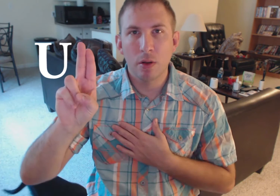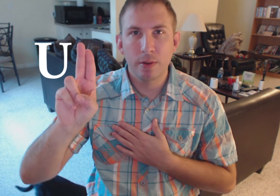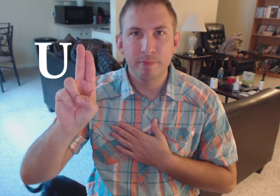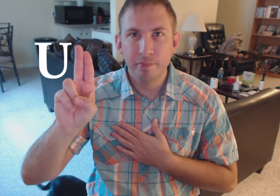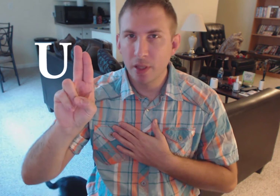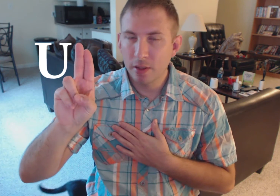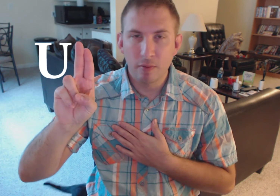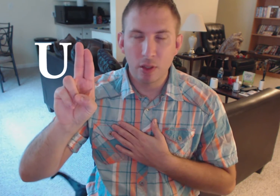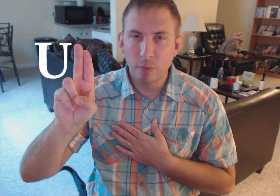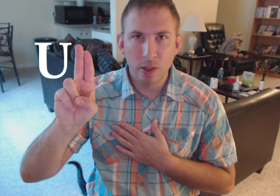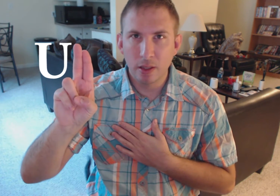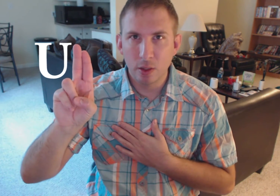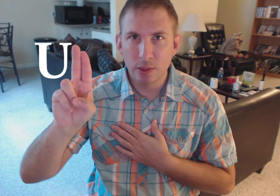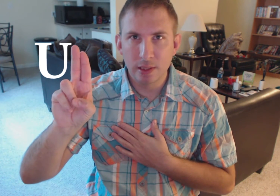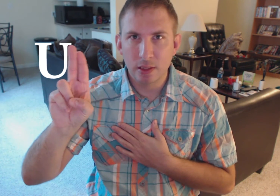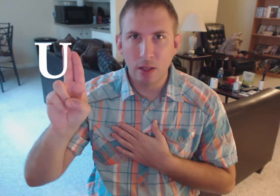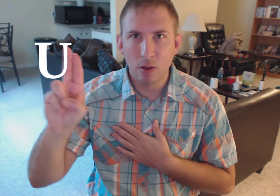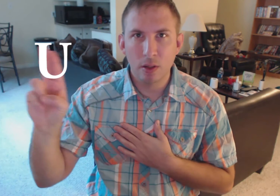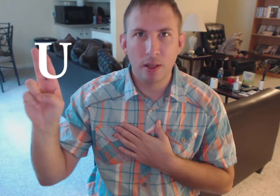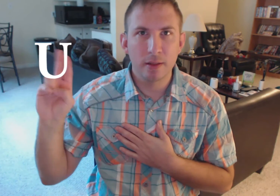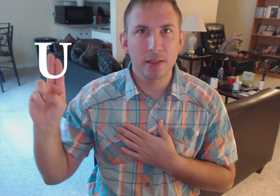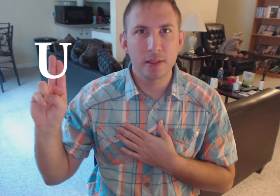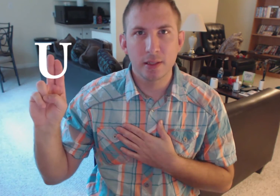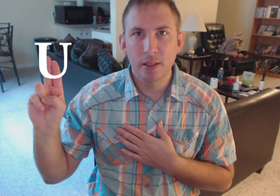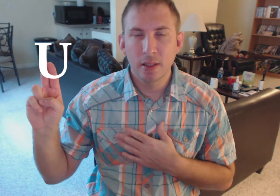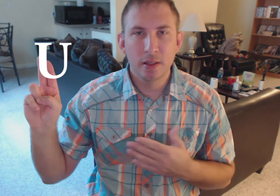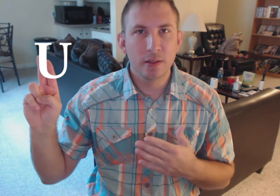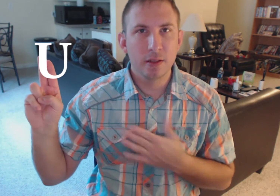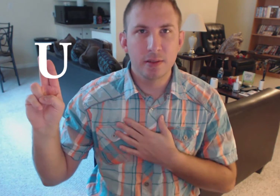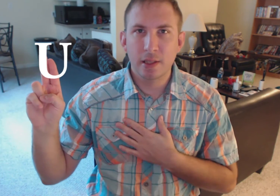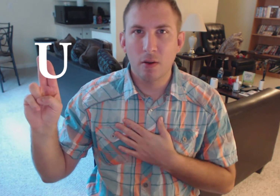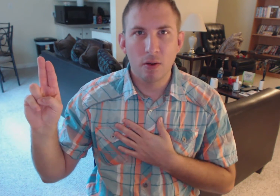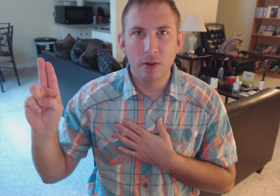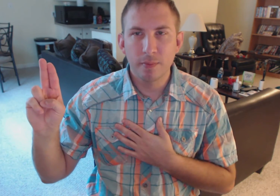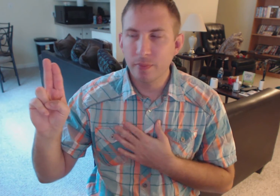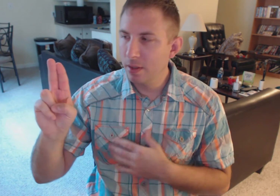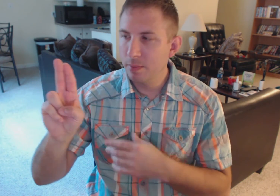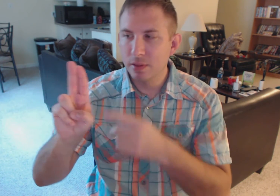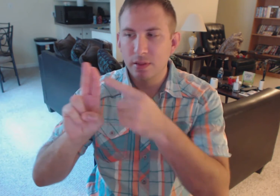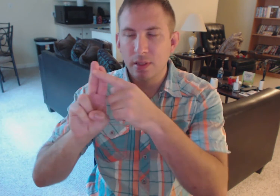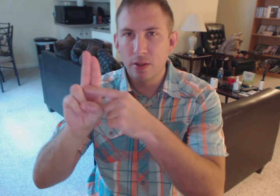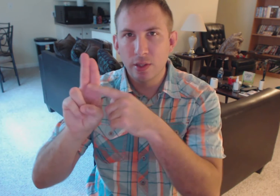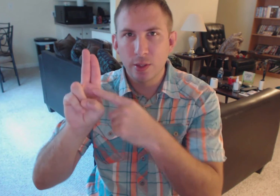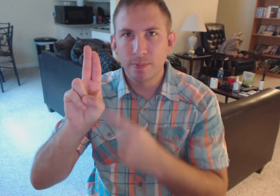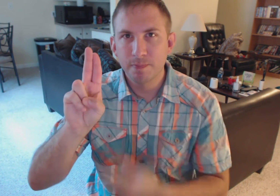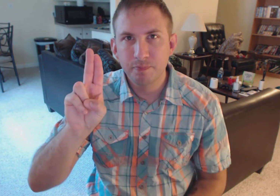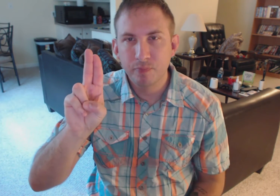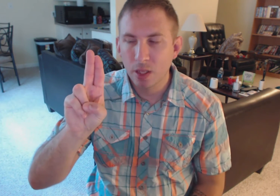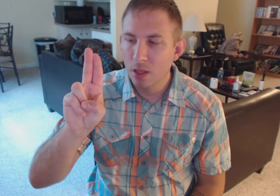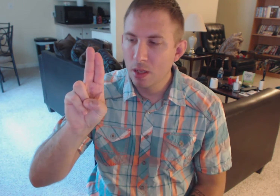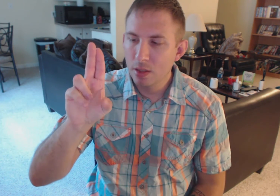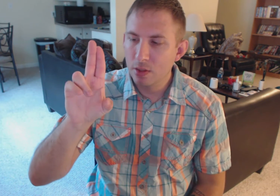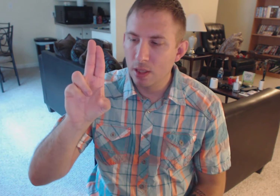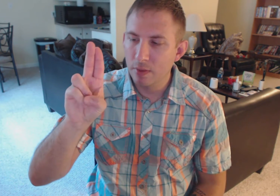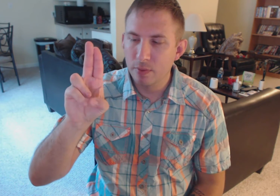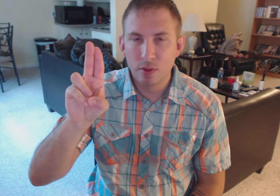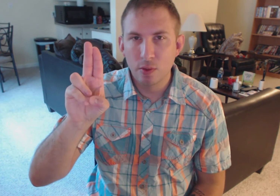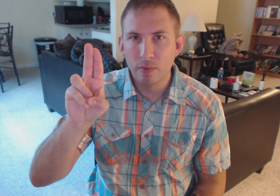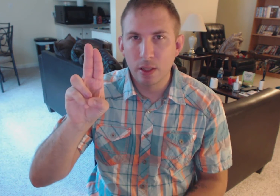Honor. Everybody knows that Scout Honor like this. Scout Honor, but just letter U. You got two